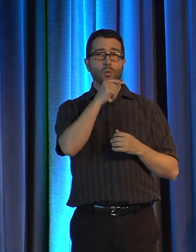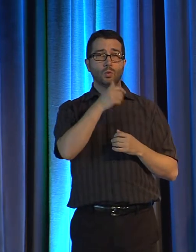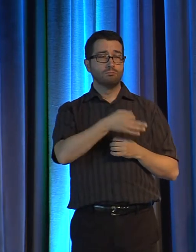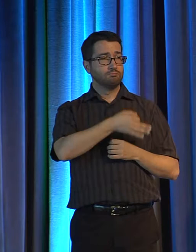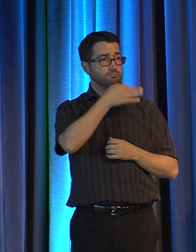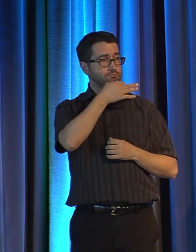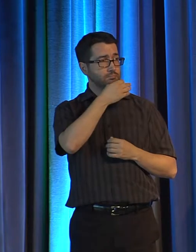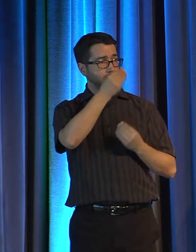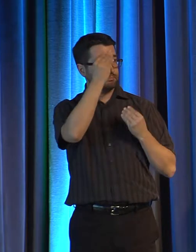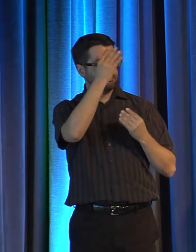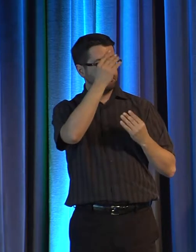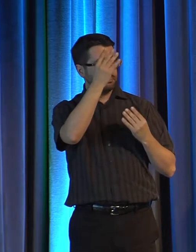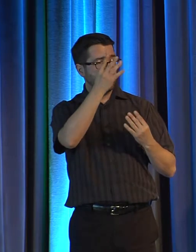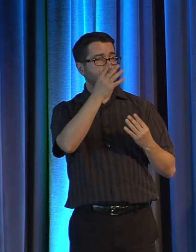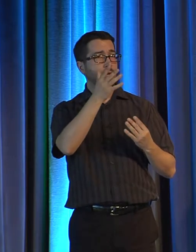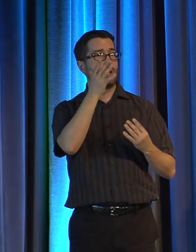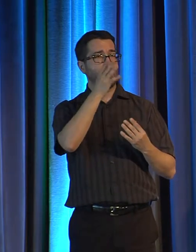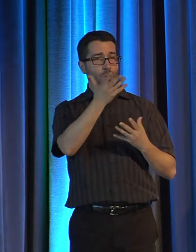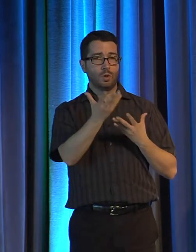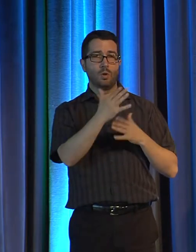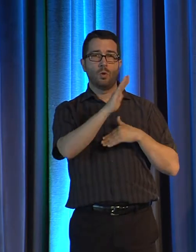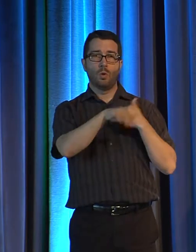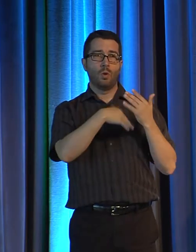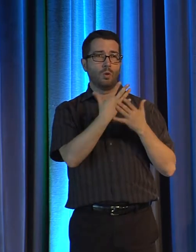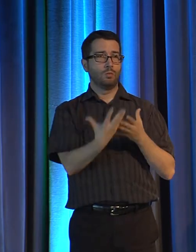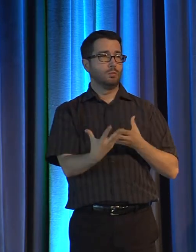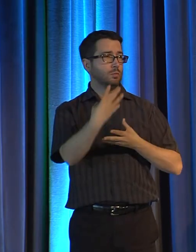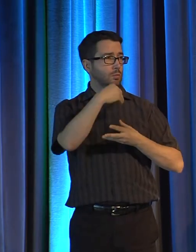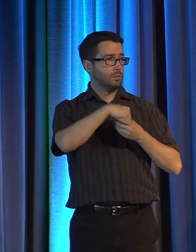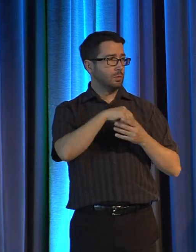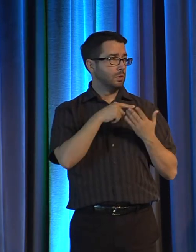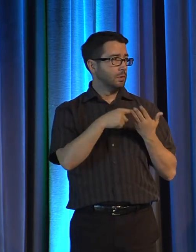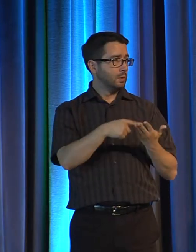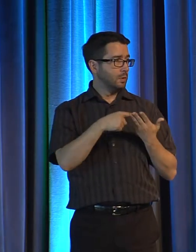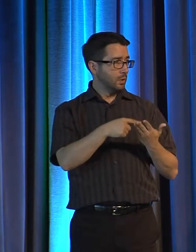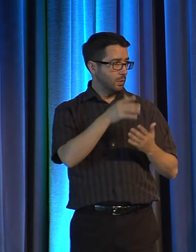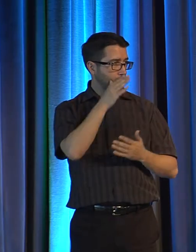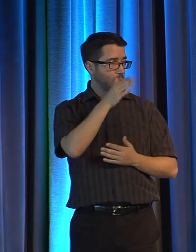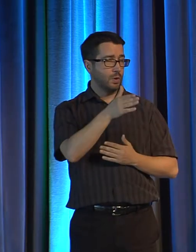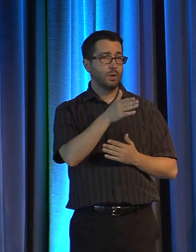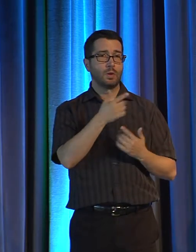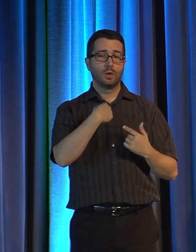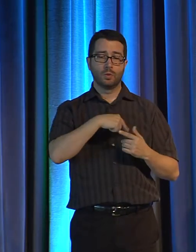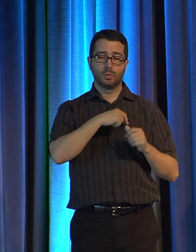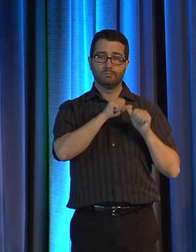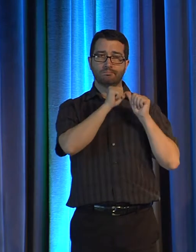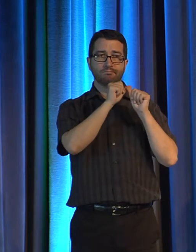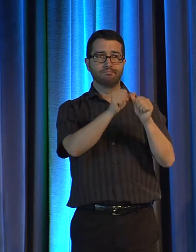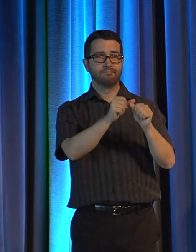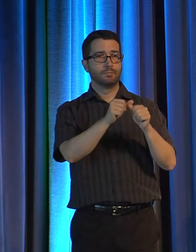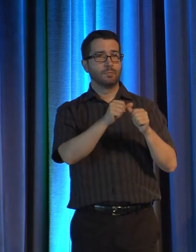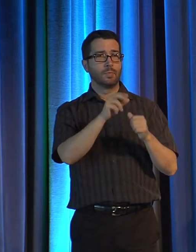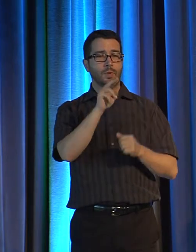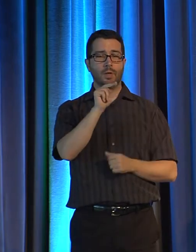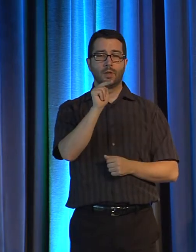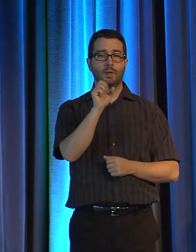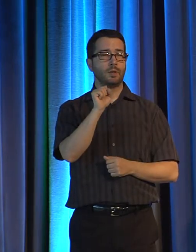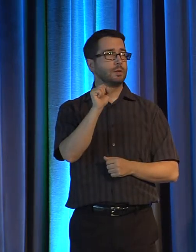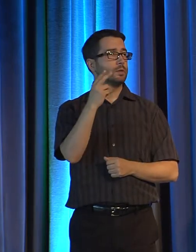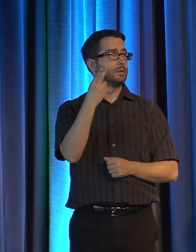will all have something to add to the debate as we continue forward as the Nova Scotia Health